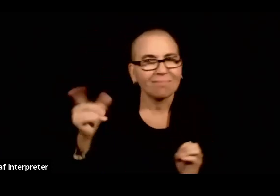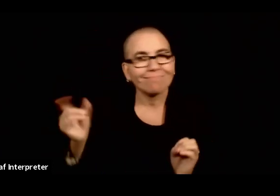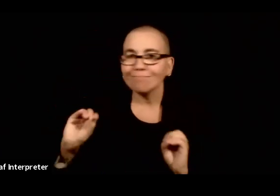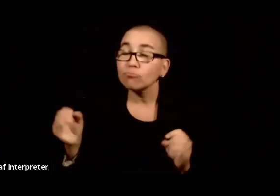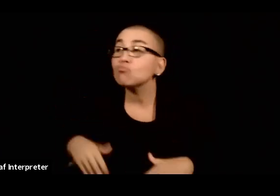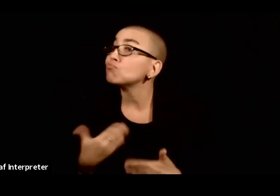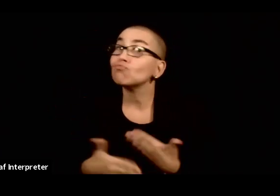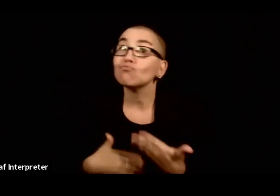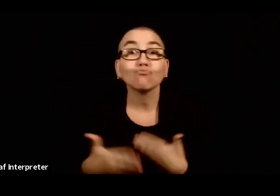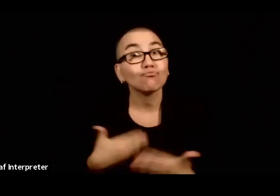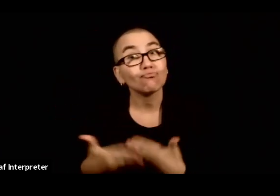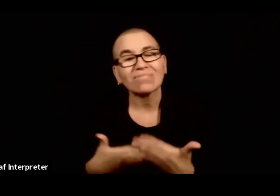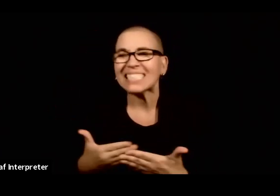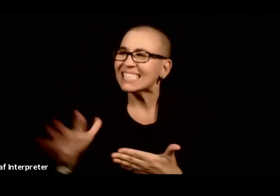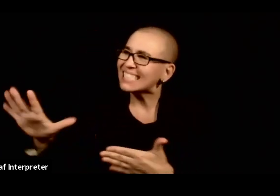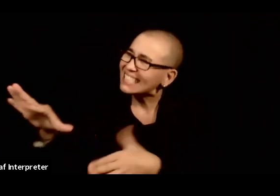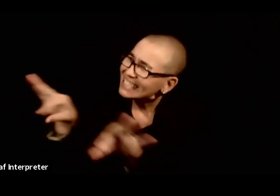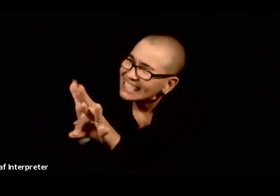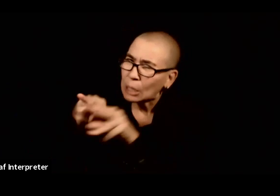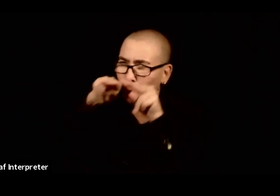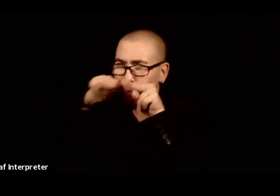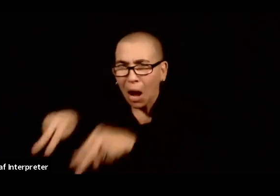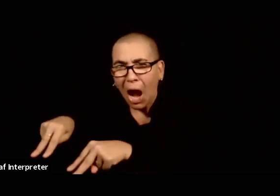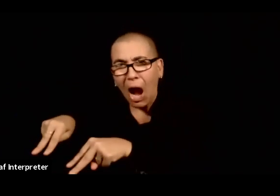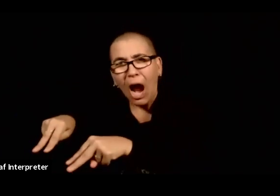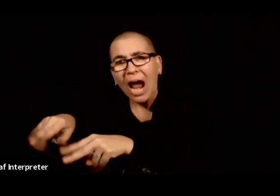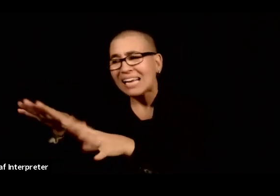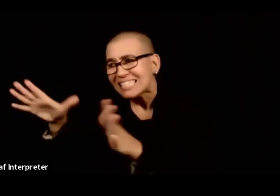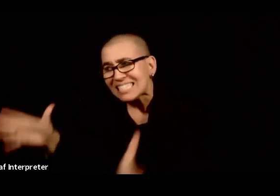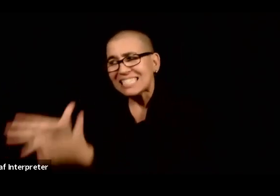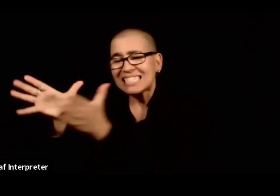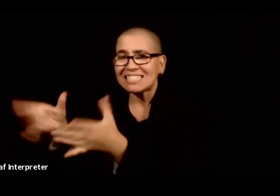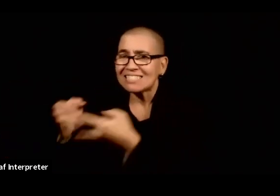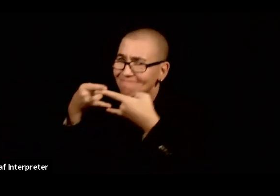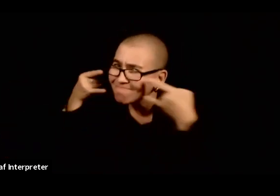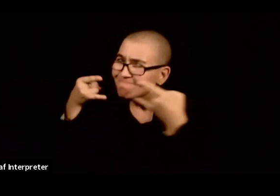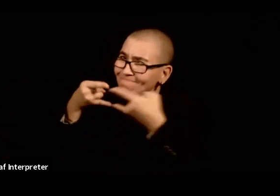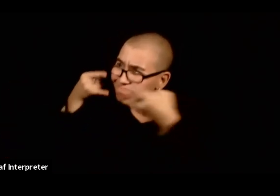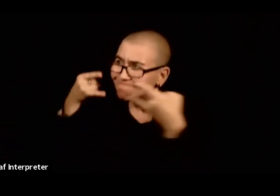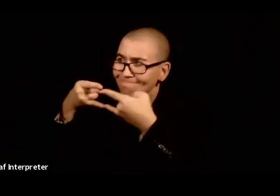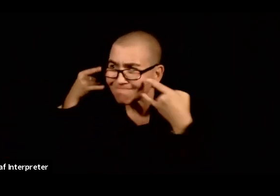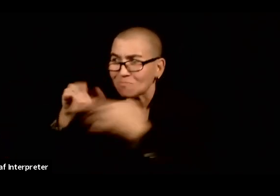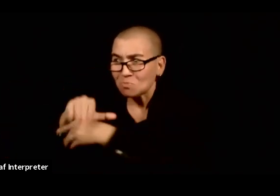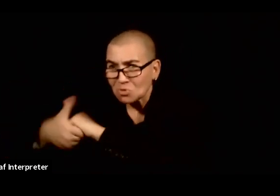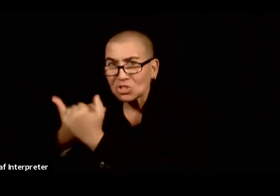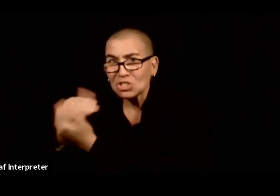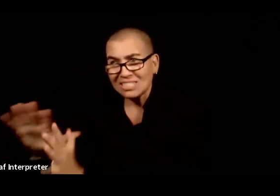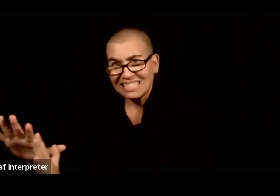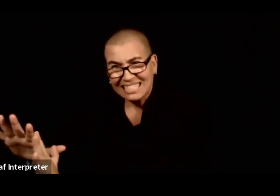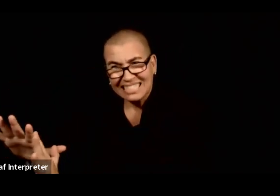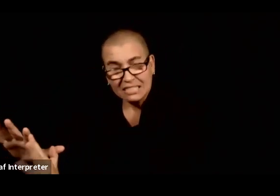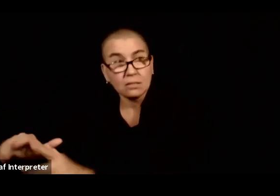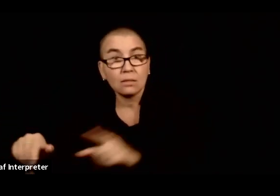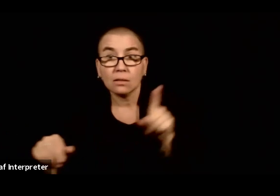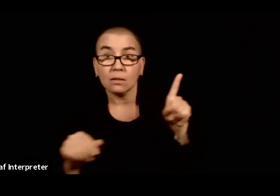weeks after we start to see hospitalization numbers increase. And we have seen hospitalization numbers